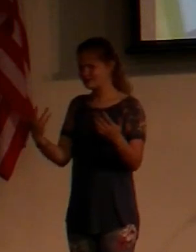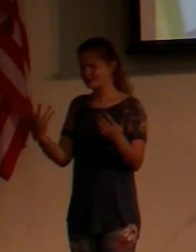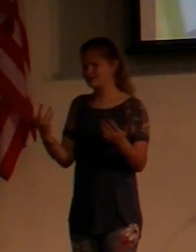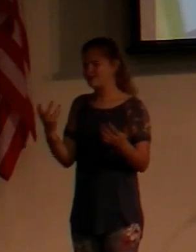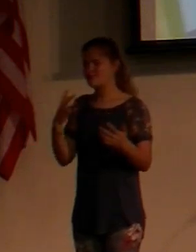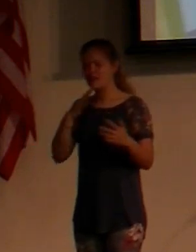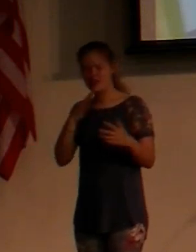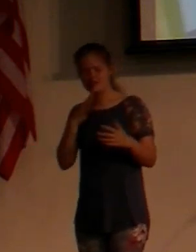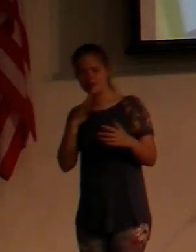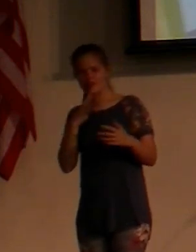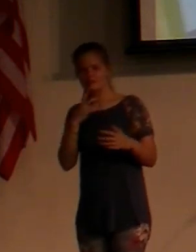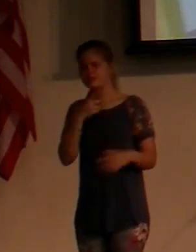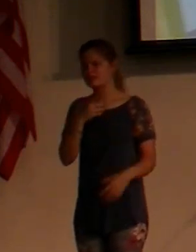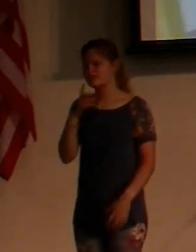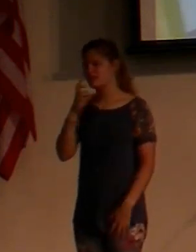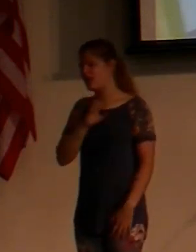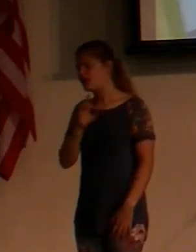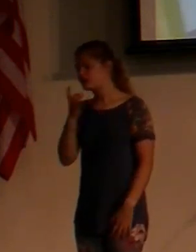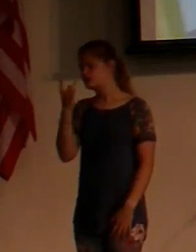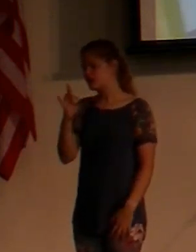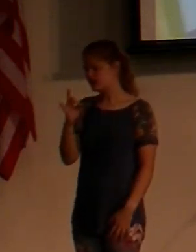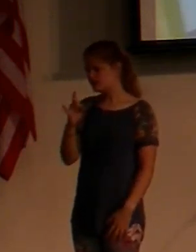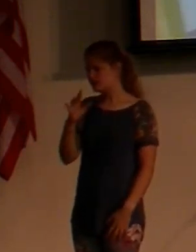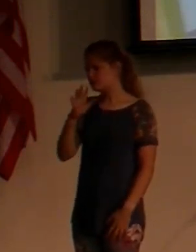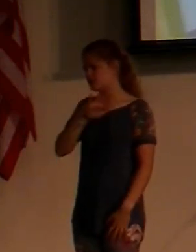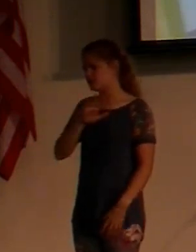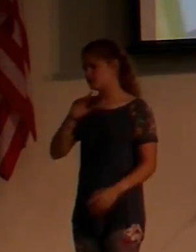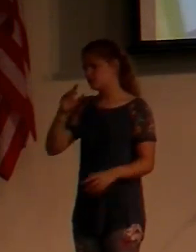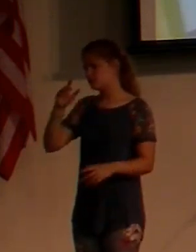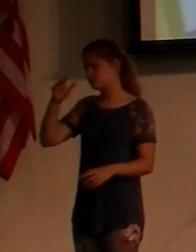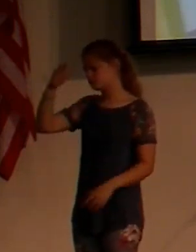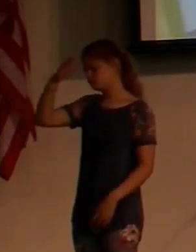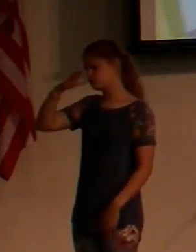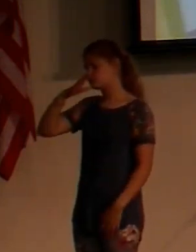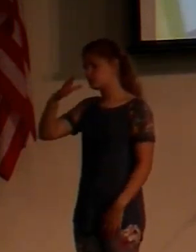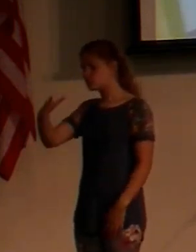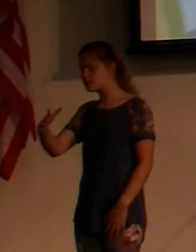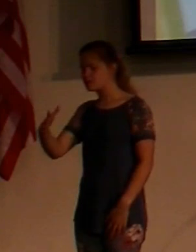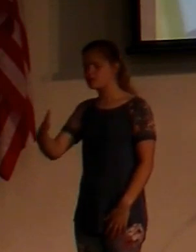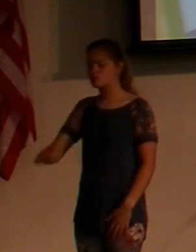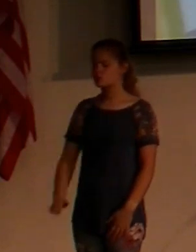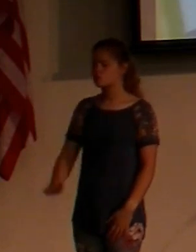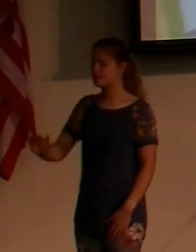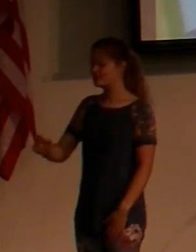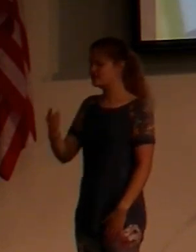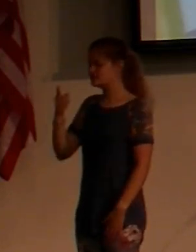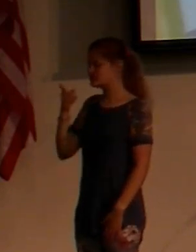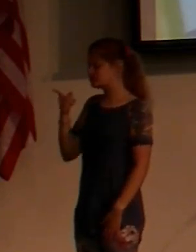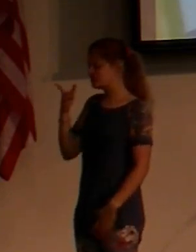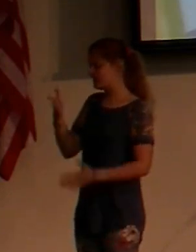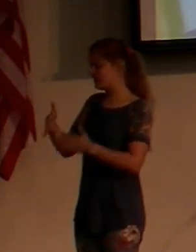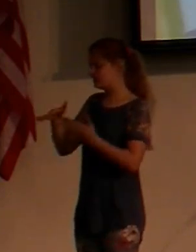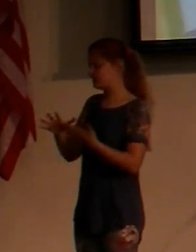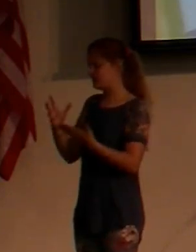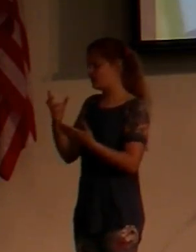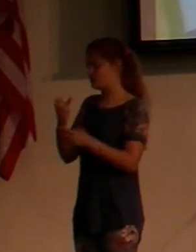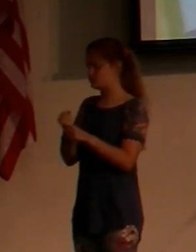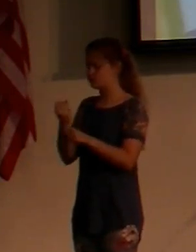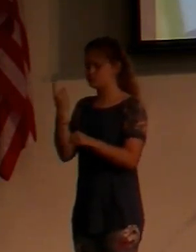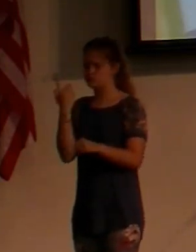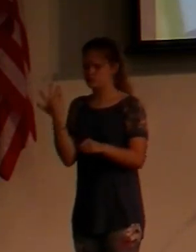situation is he's probably about 18 years old. His grandmother had raised him. She had died about a year ago. The rest of his family